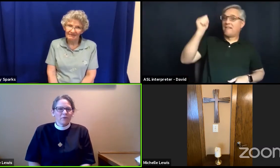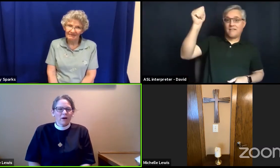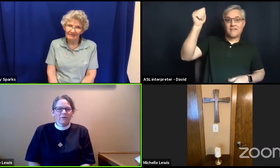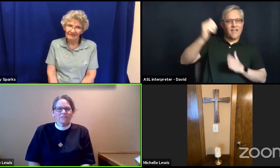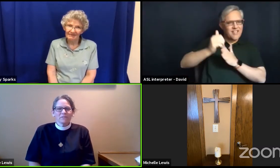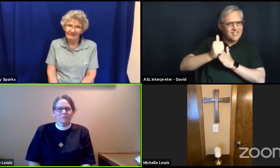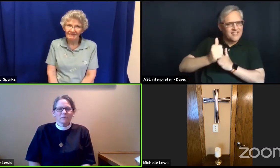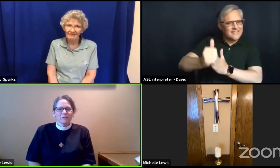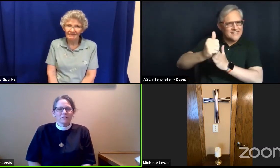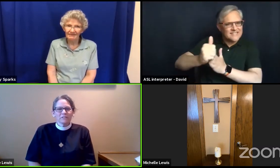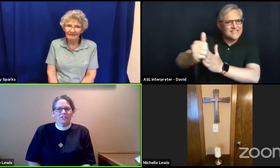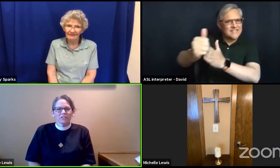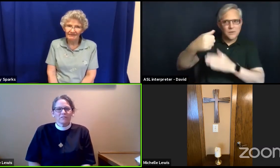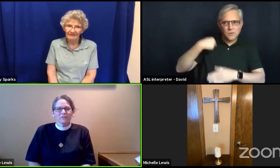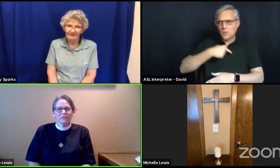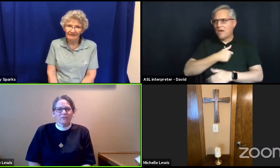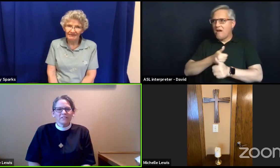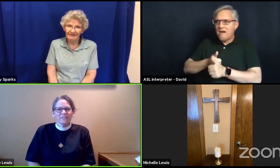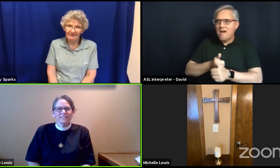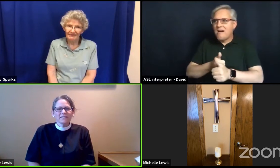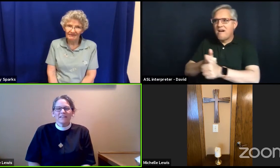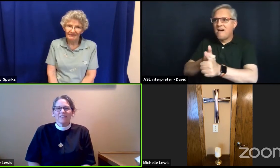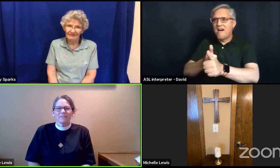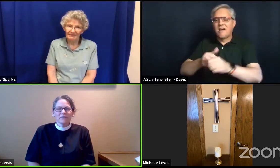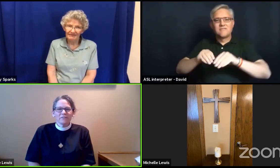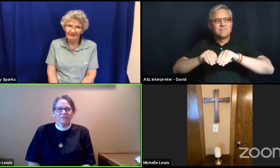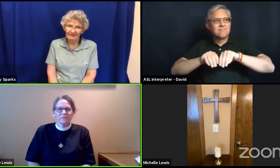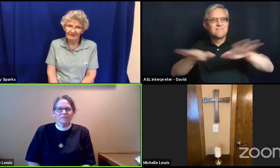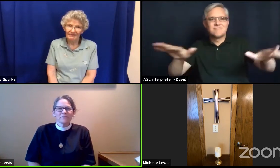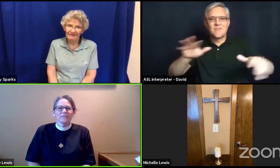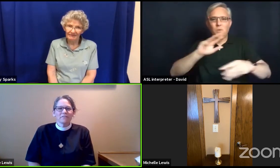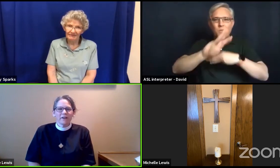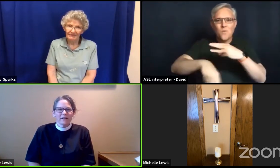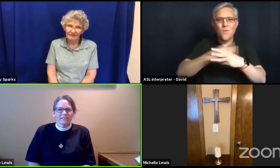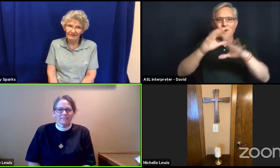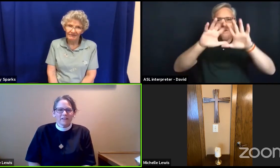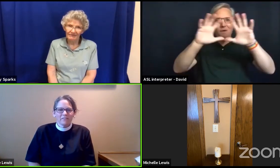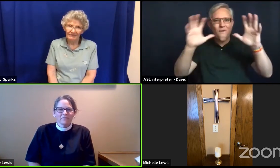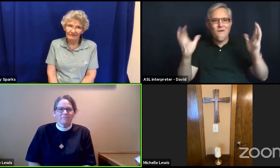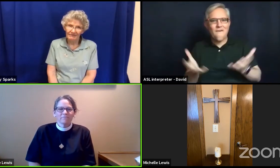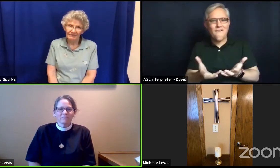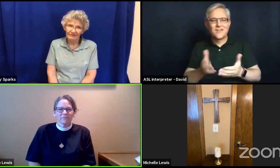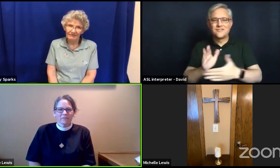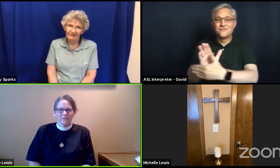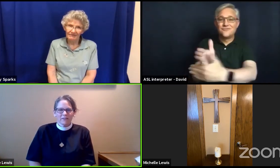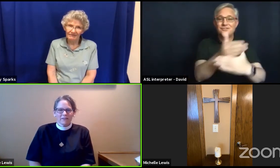to go out into the world and share the goodness and the good news of God's love.